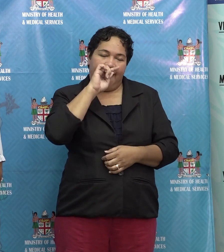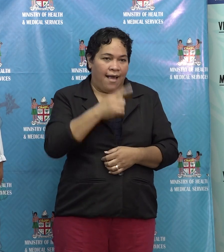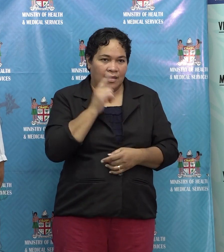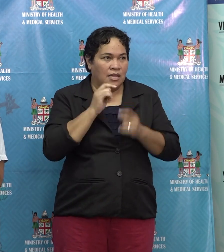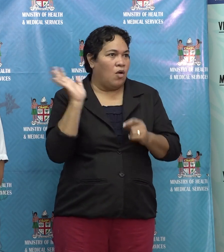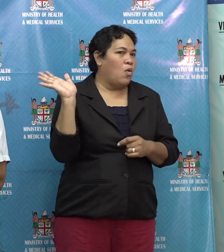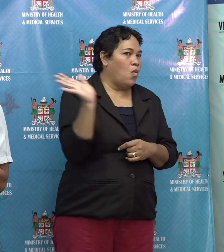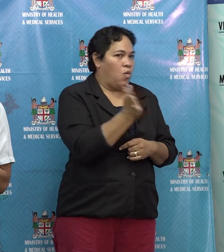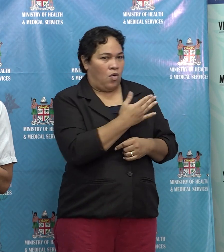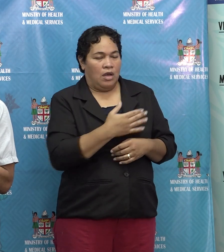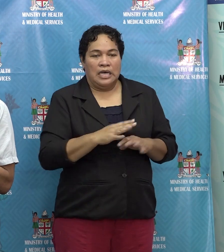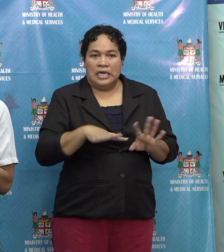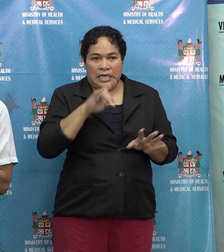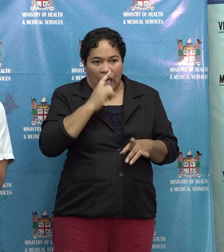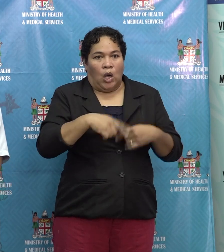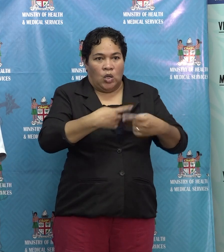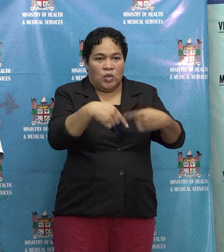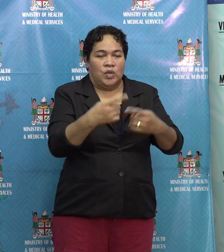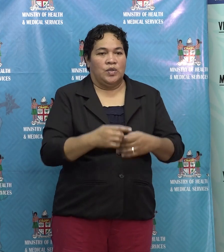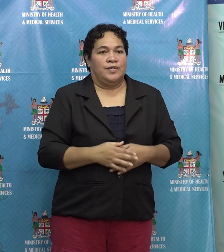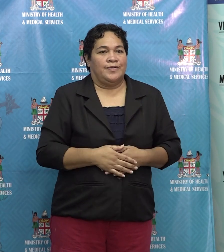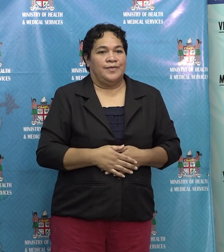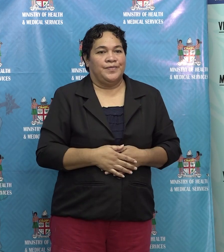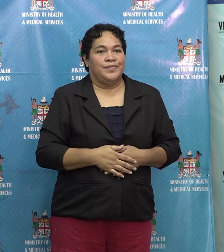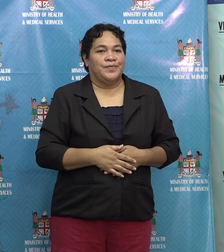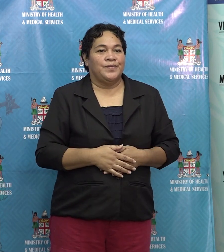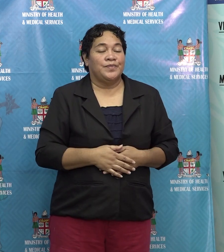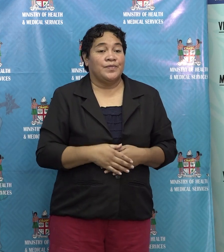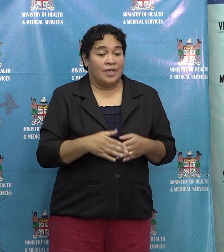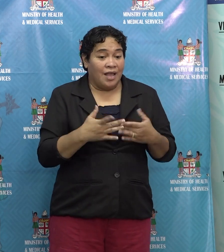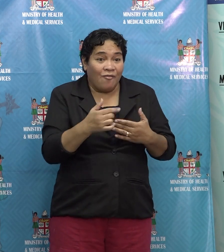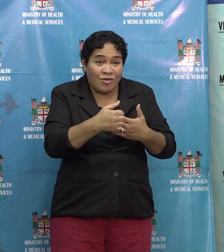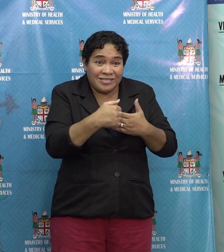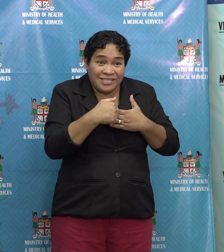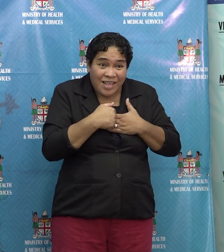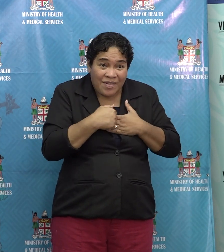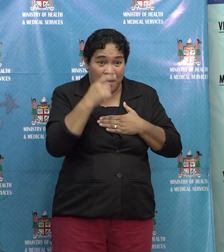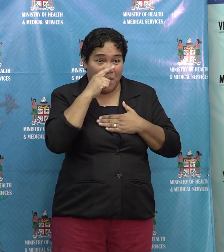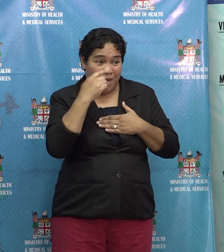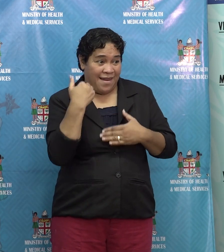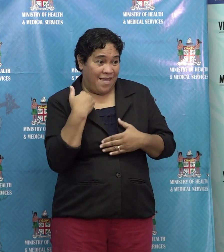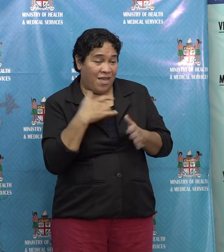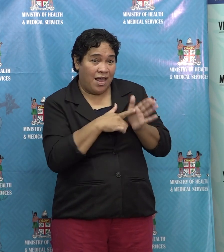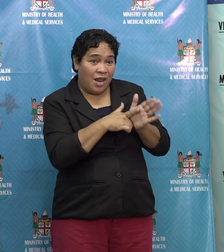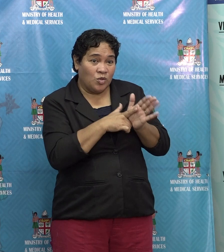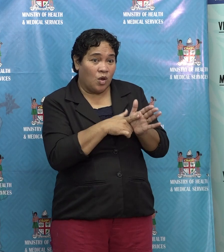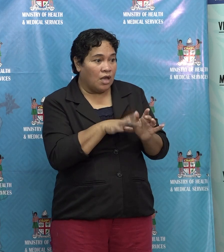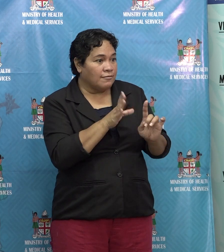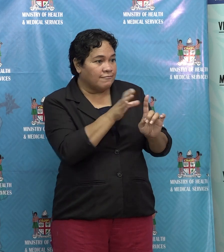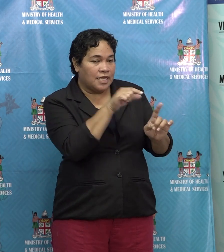happen. So in terms of the safety of those living in Lautoka from